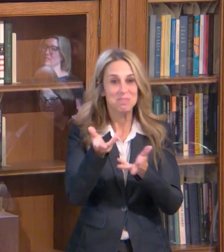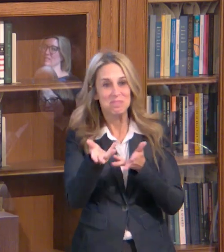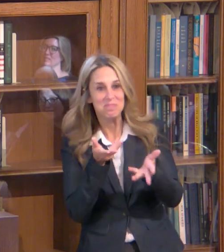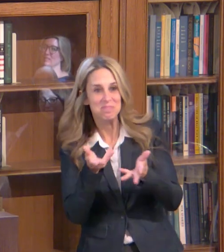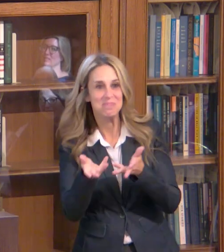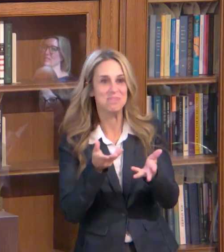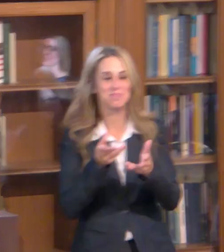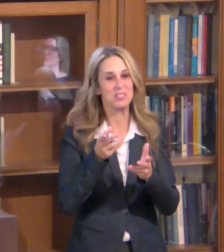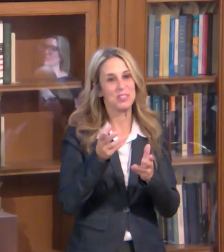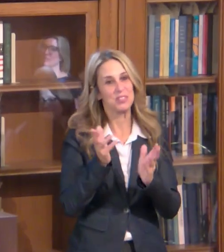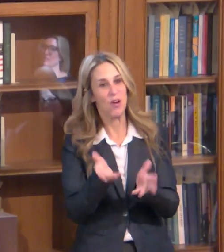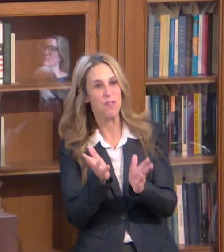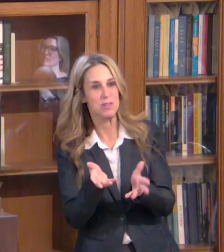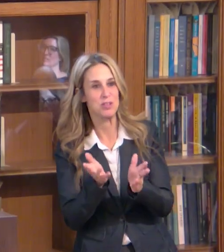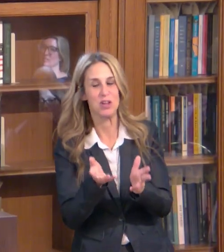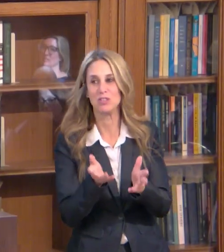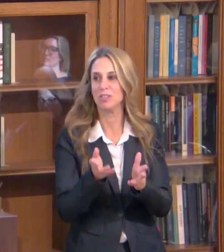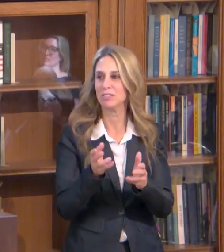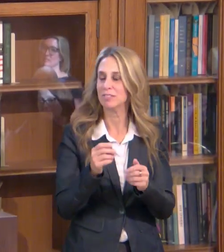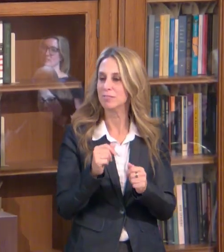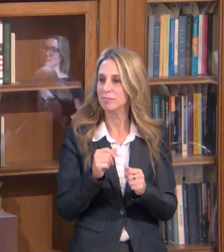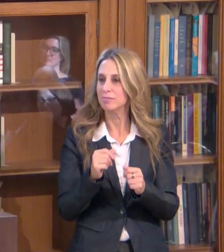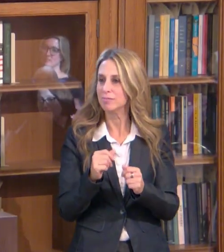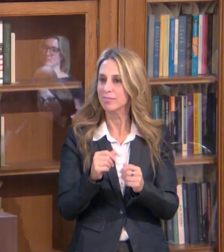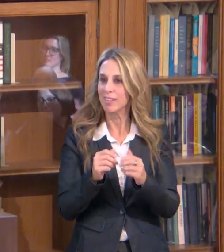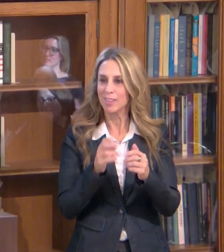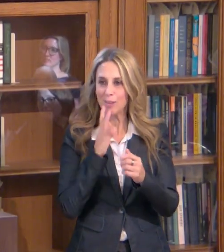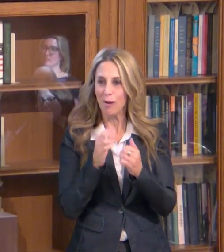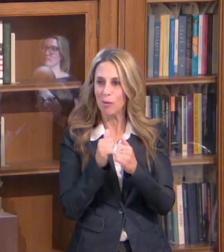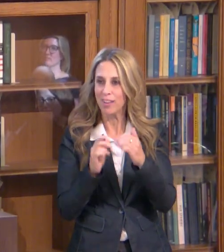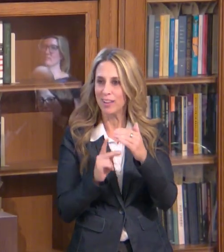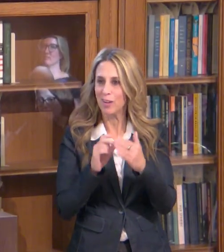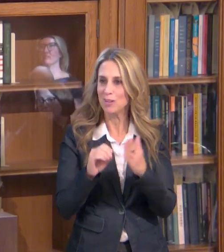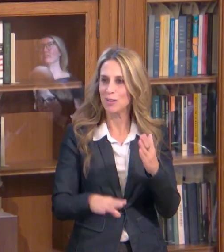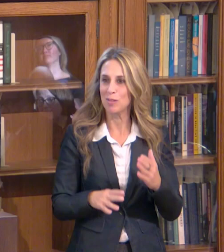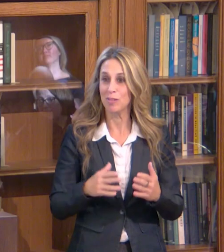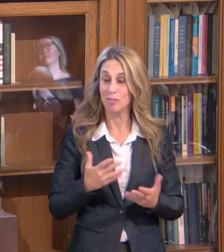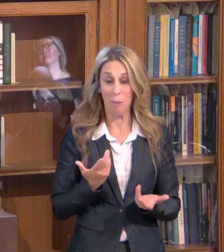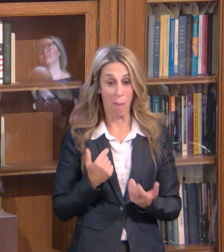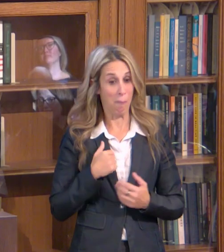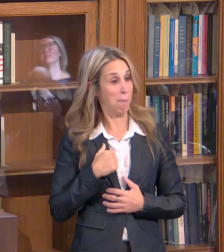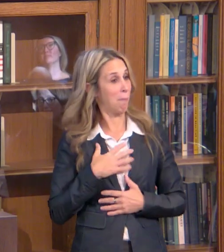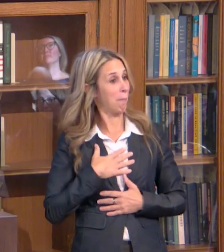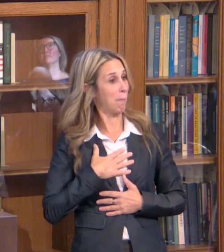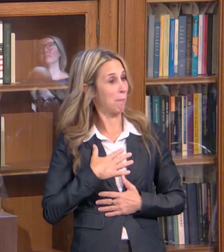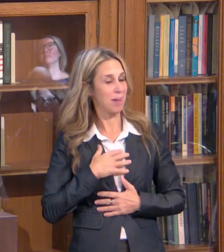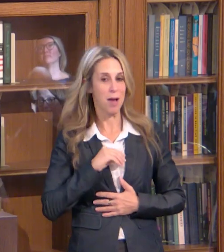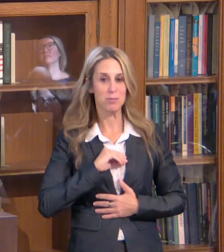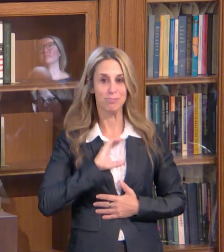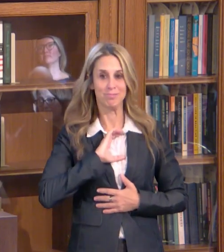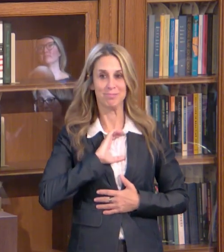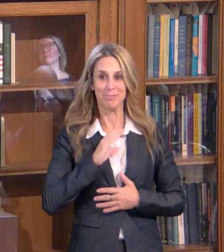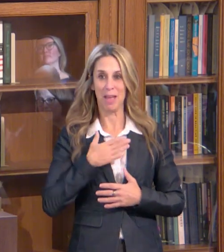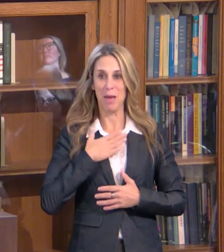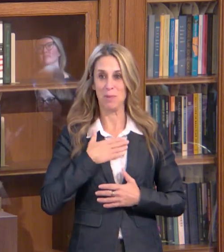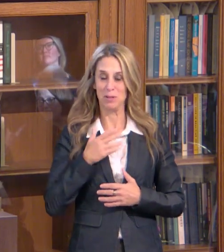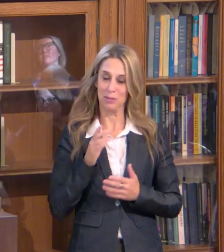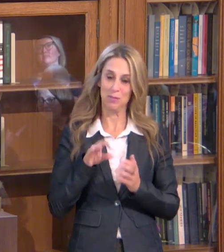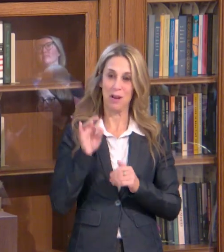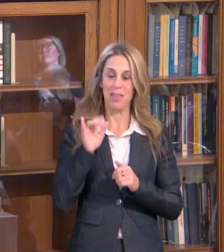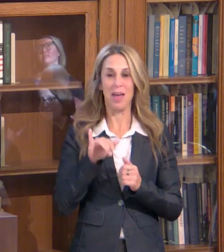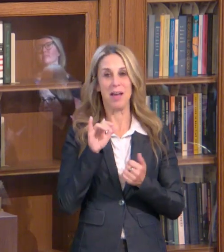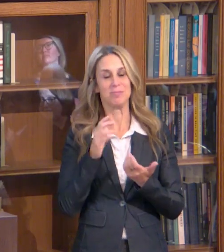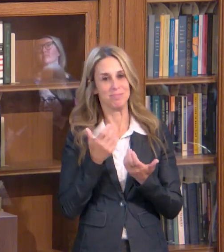conversation as a a talk ten student uh but I was happy to find that that authoritative Source on from Dr